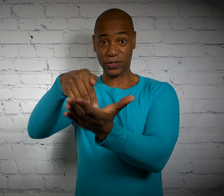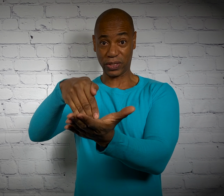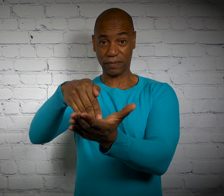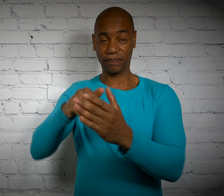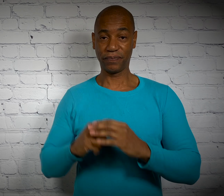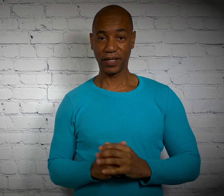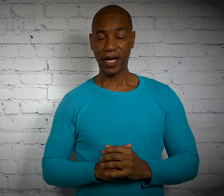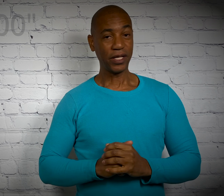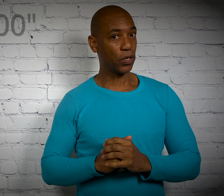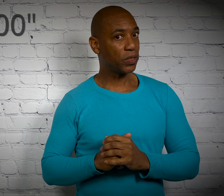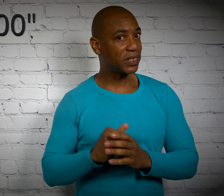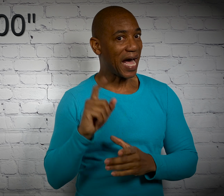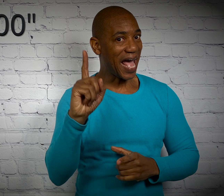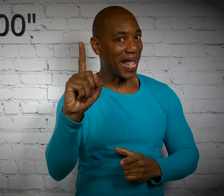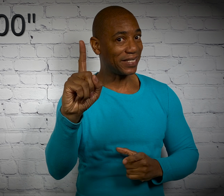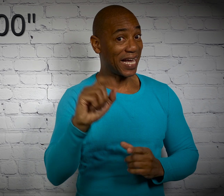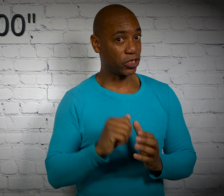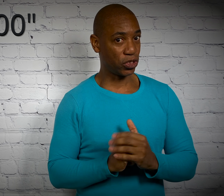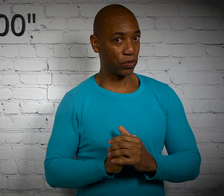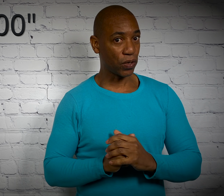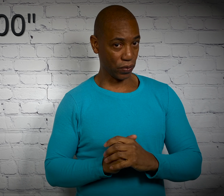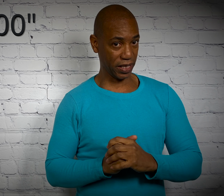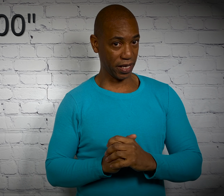102,000. Notice I added that 0 in there.